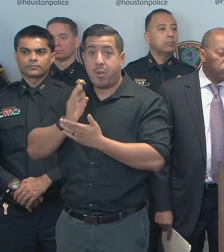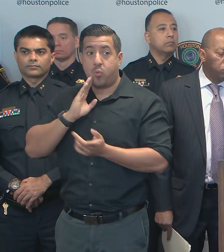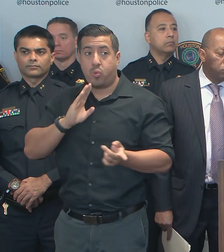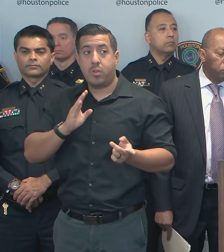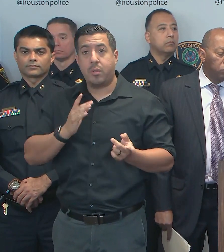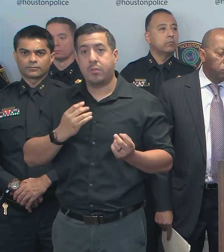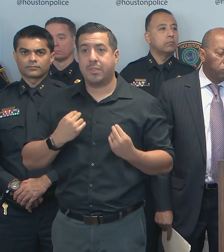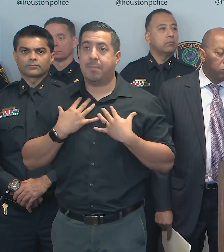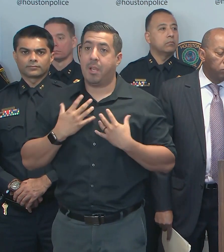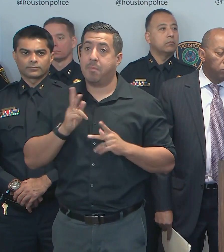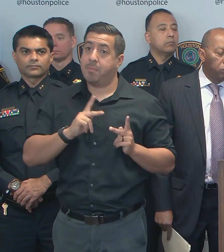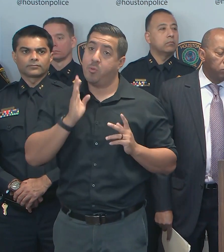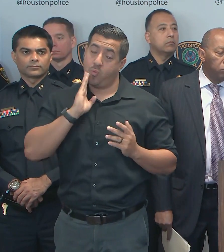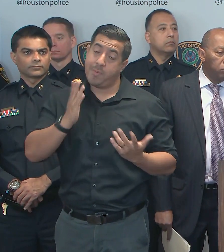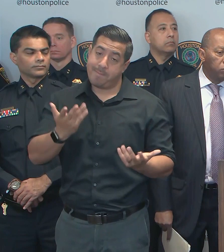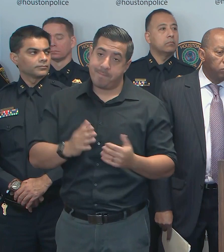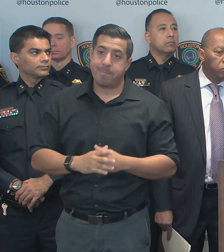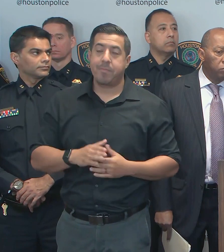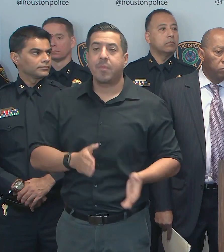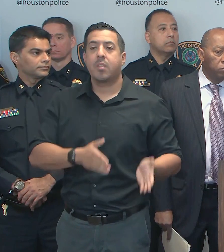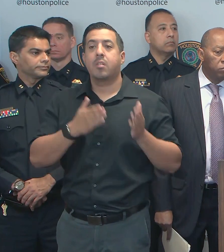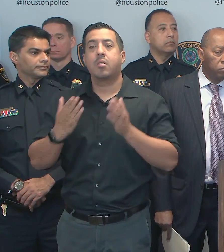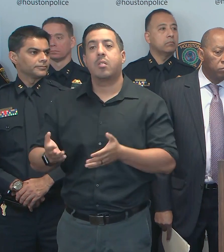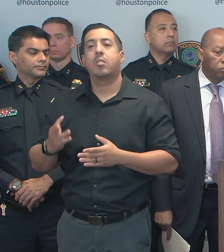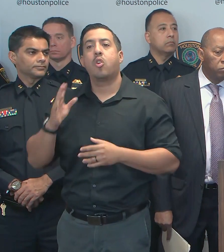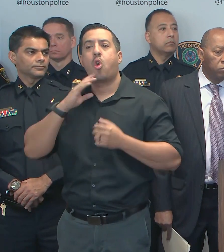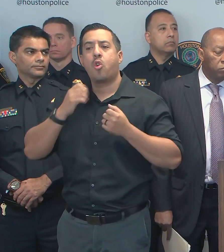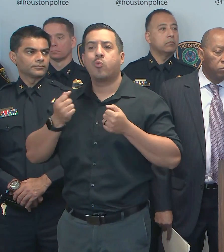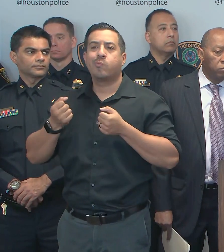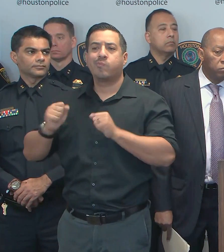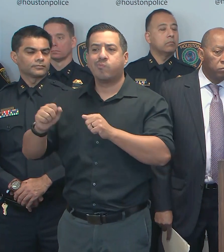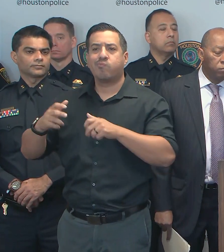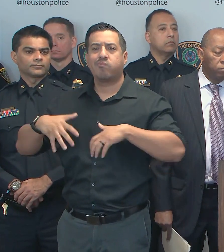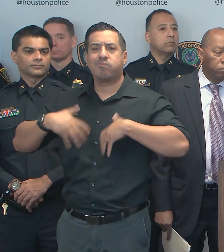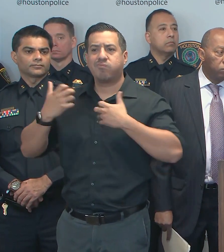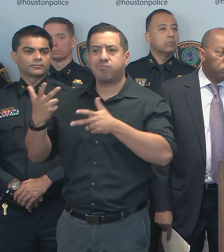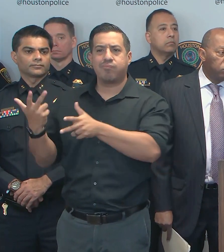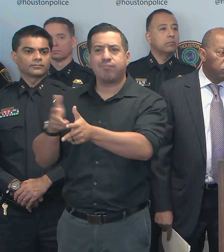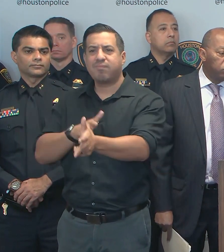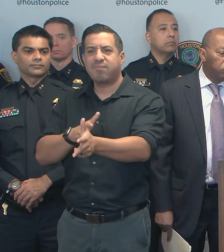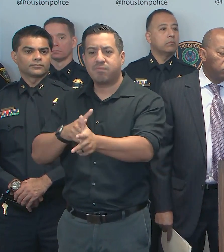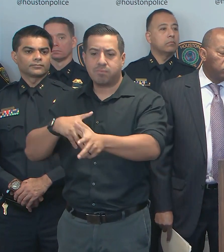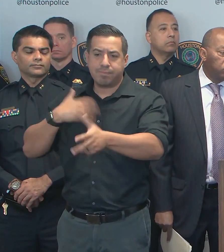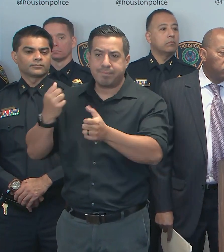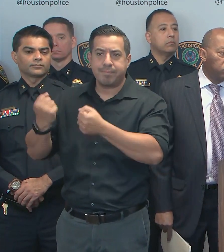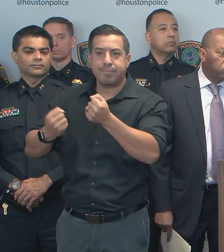what we're going to do. Finally, road rage. It's something that's been in our news,